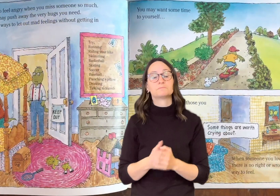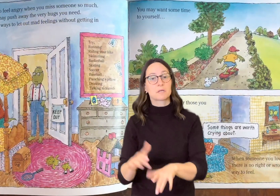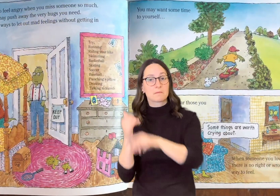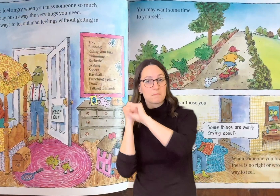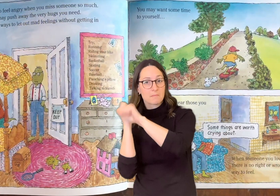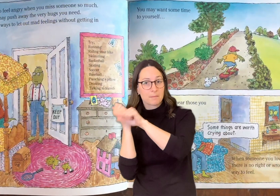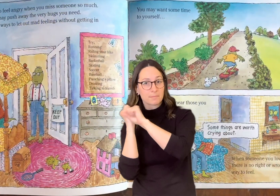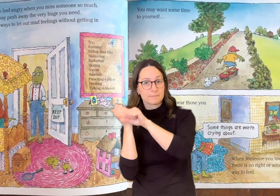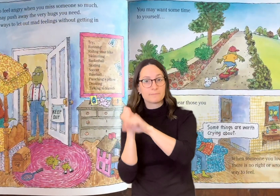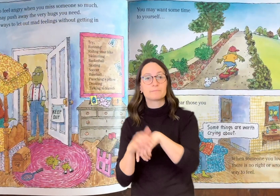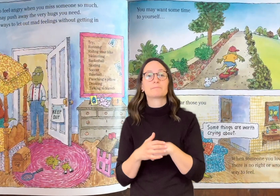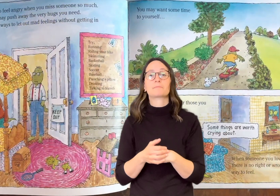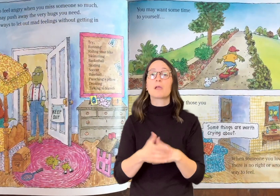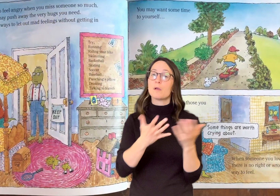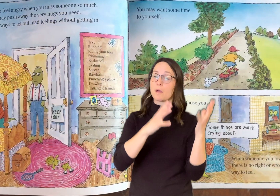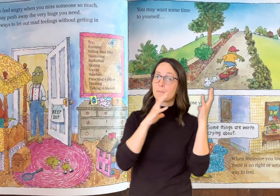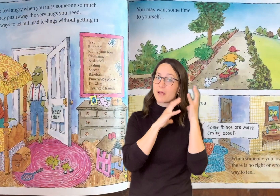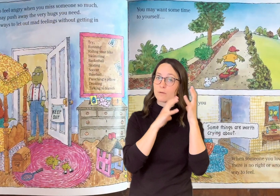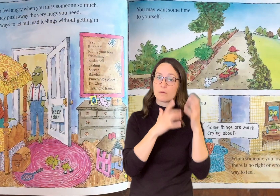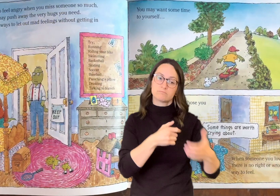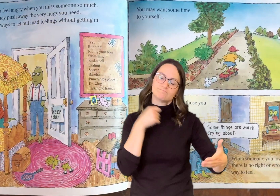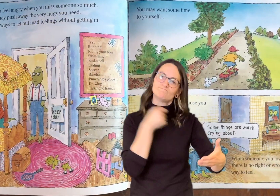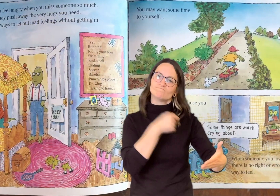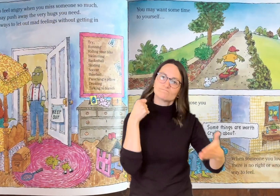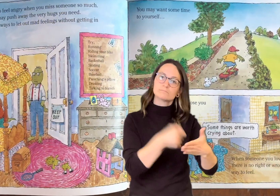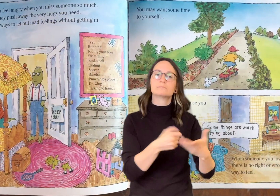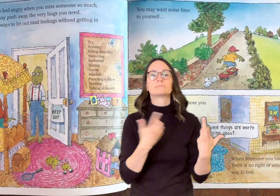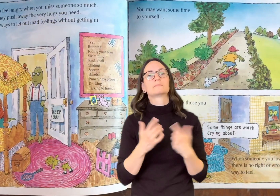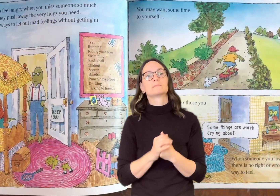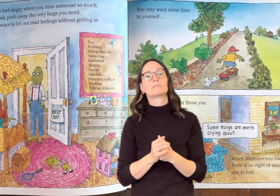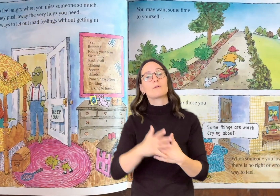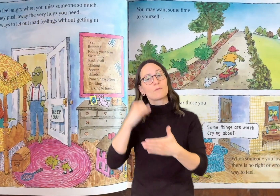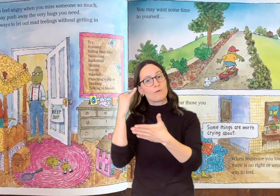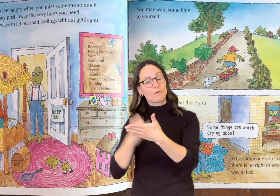punching a pillow, drawing, talking to friends.